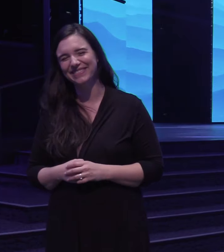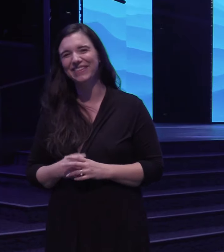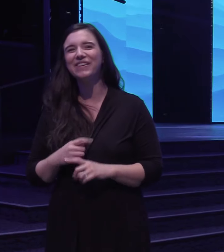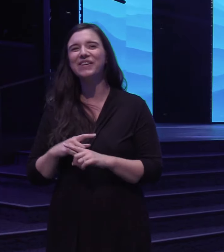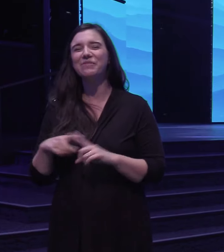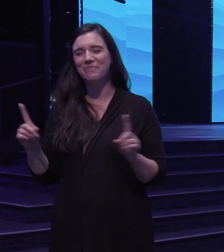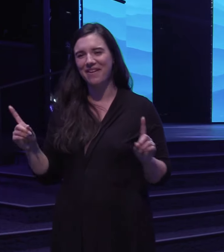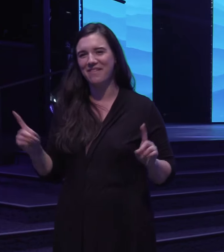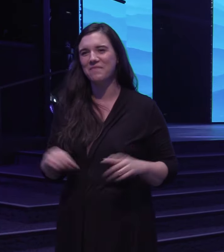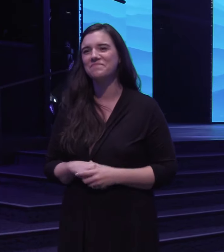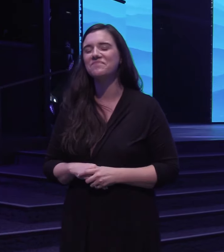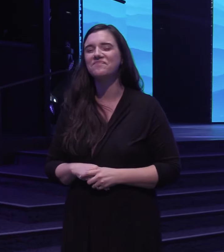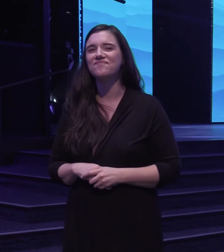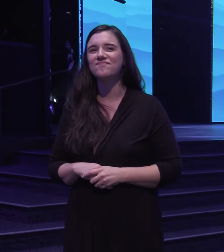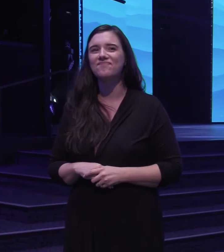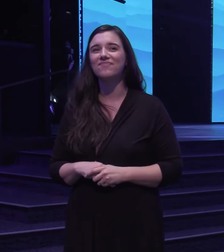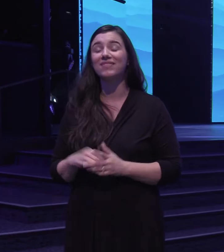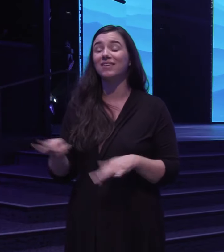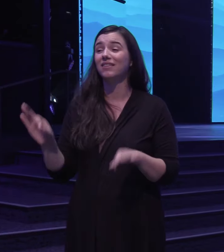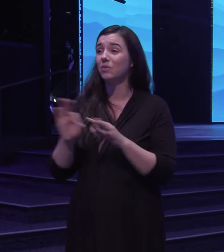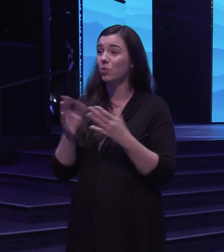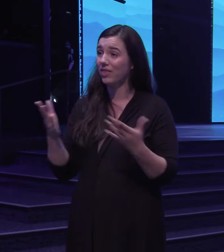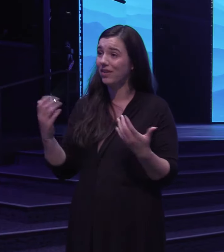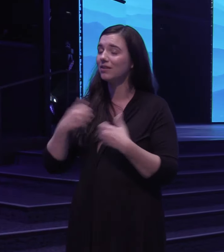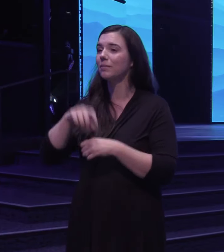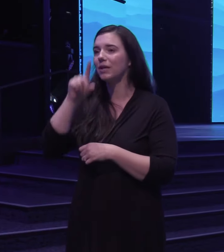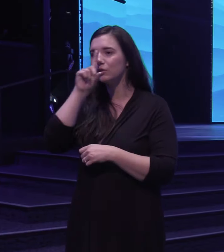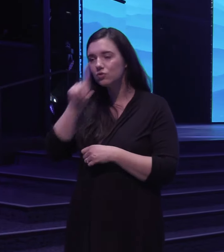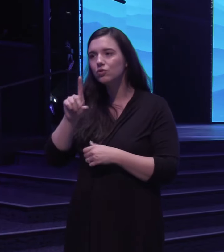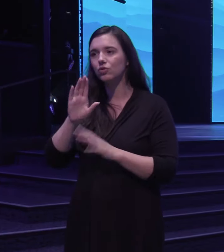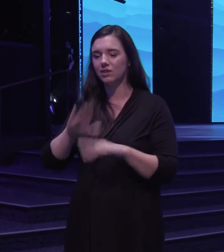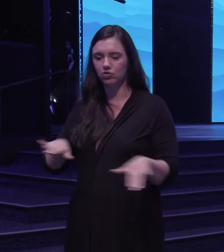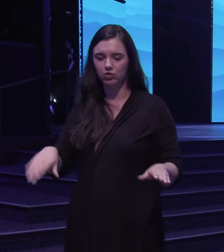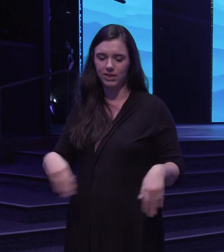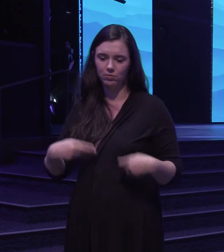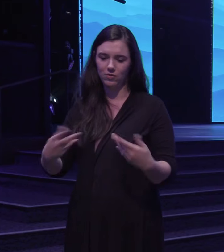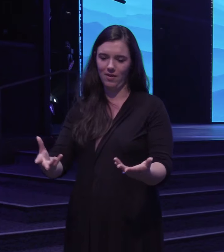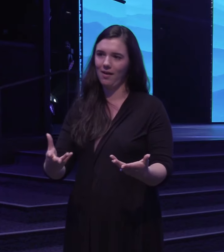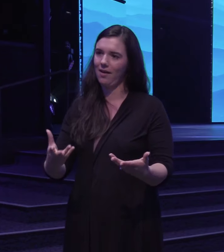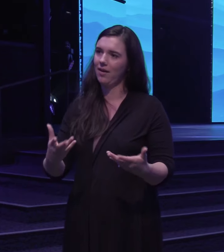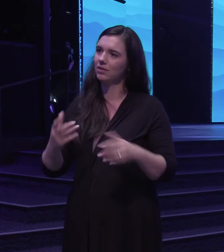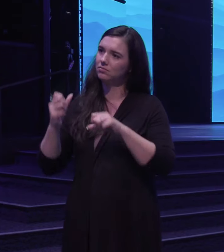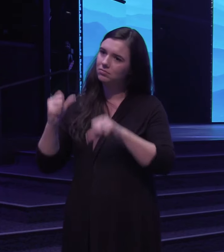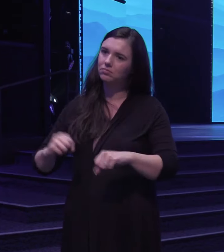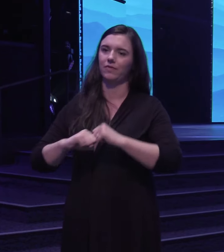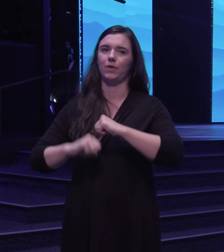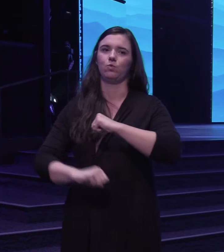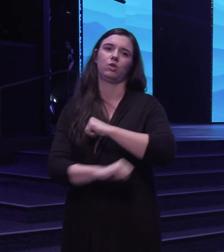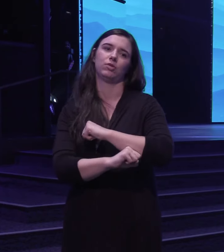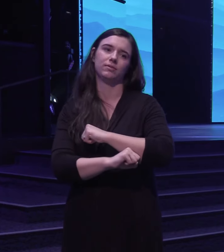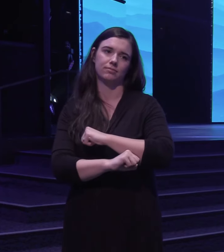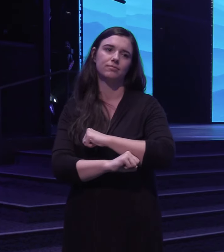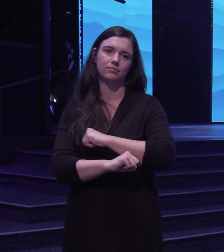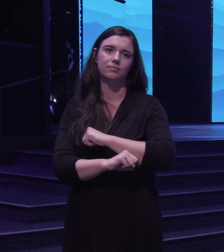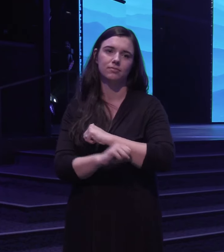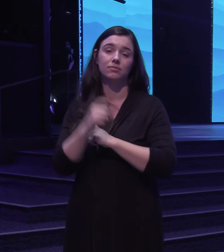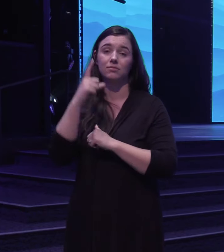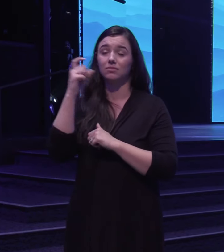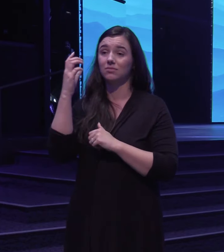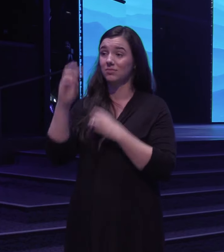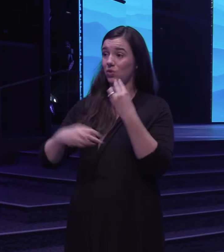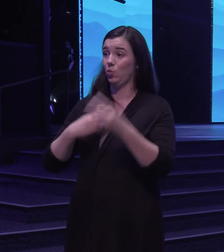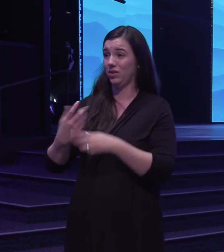But, you know, the important thing is to make sure that we give our children a solid foundation, because the